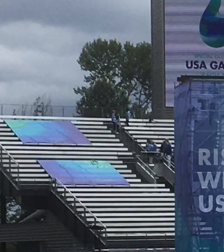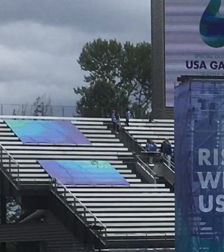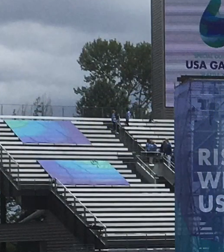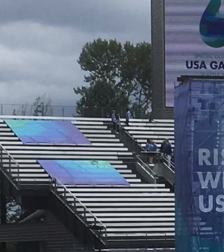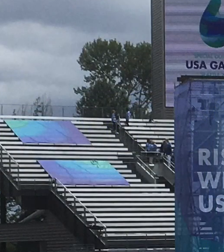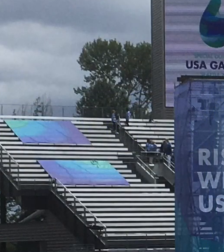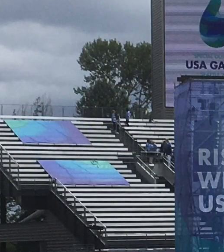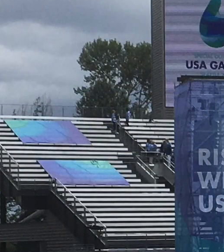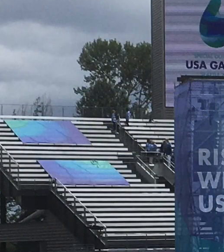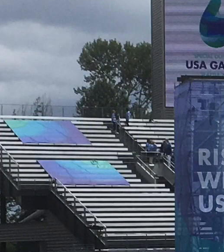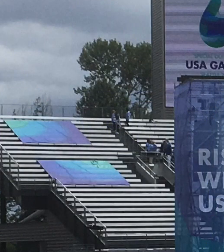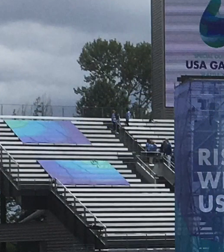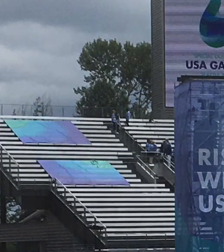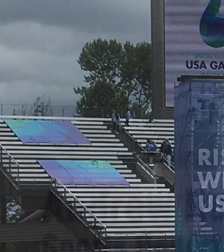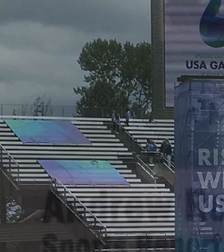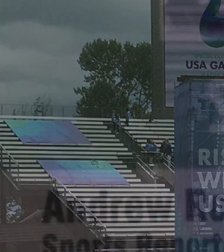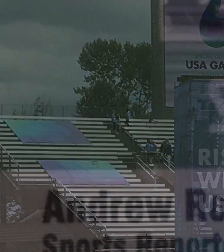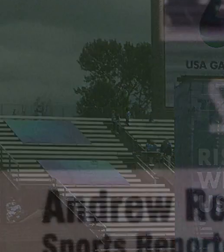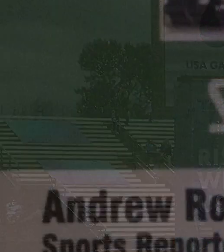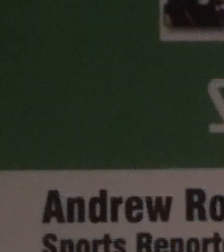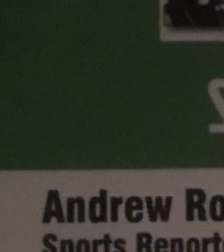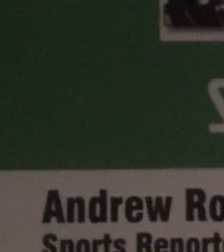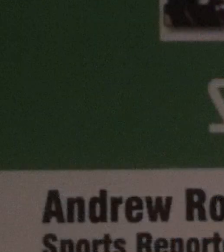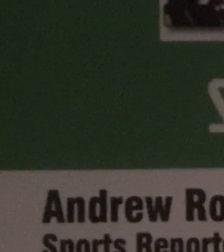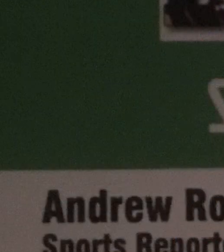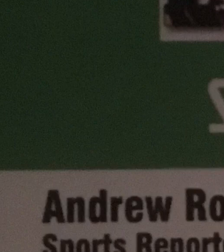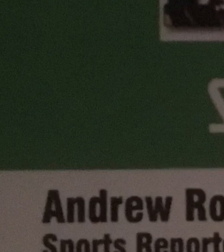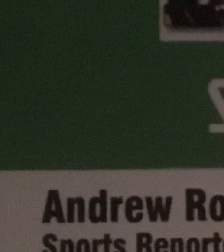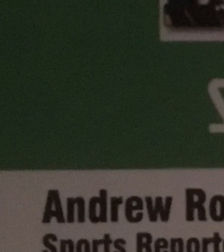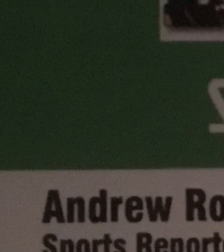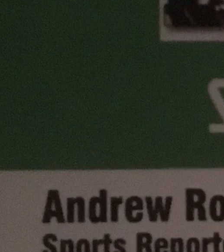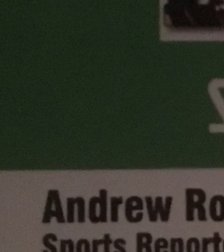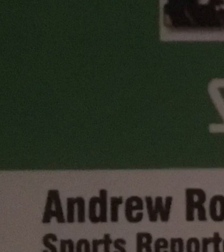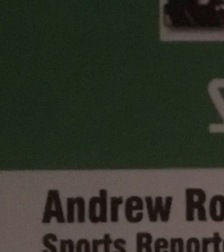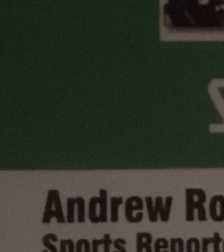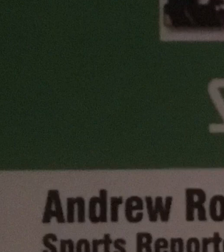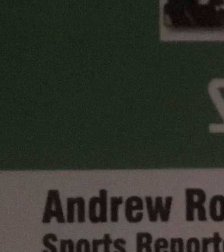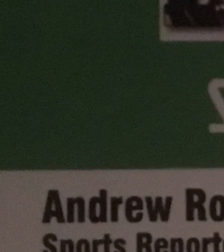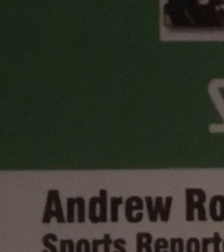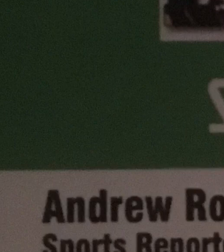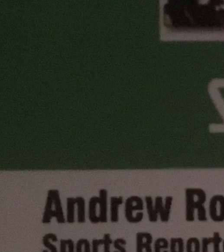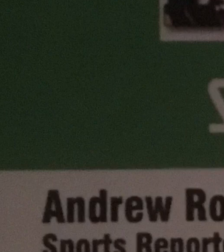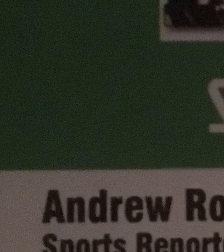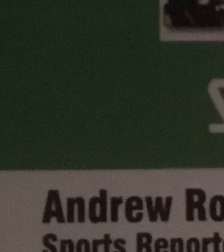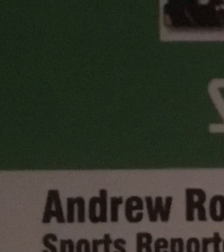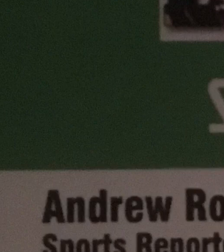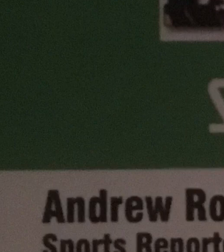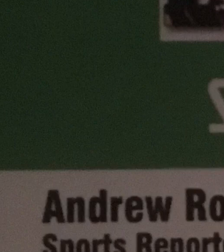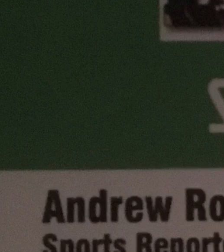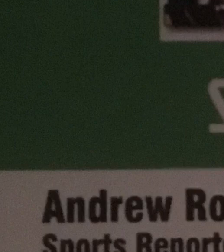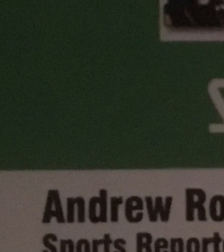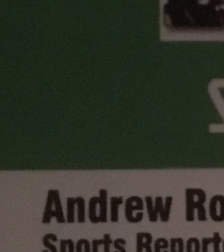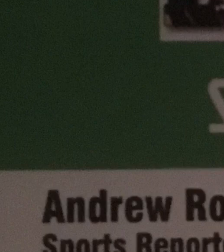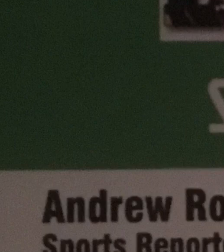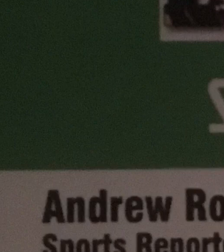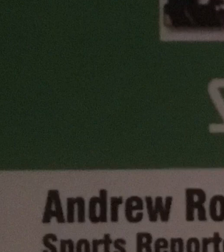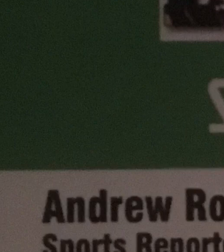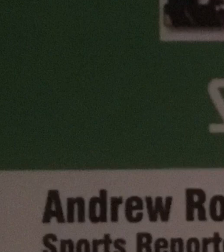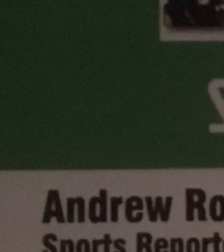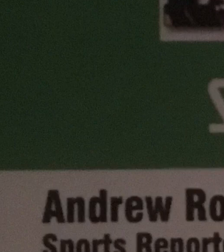earning a valuable sports reporting experience. For more information about the Flutie Foundation and my Boston Sports Mania blog, please